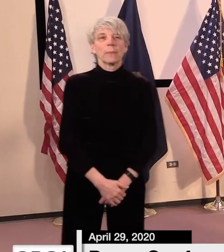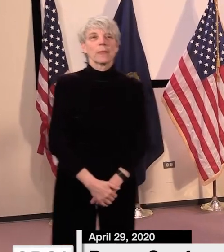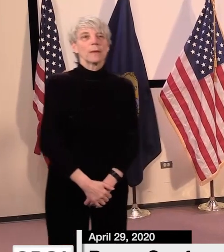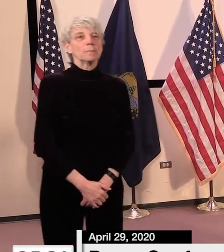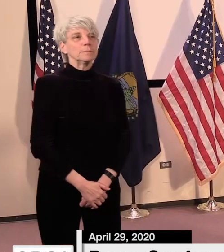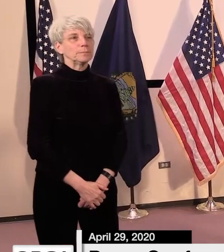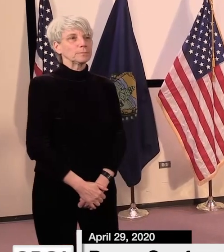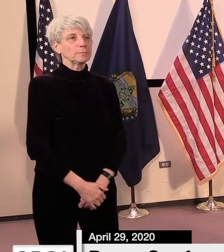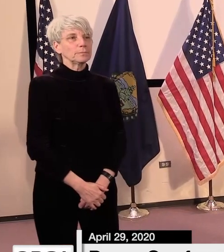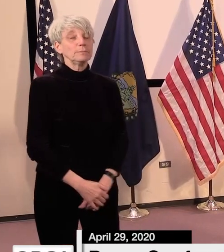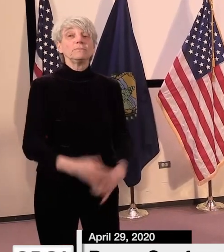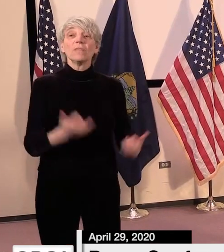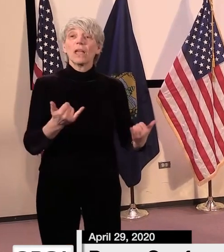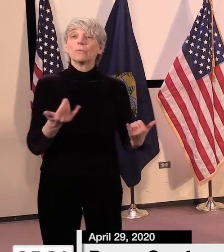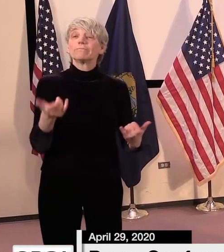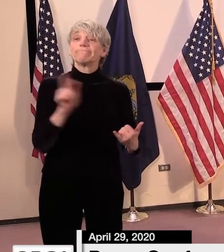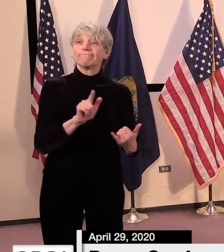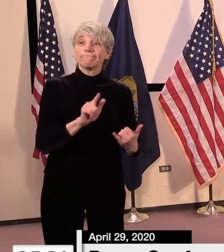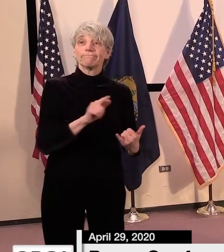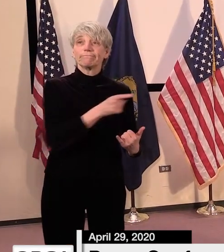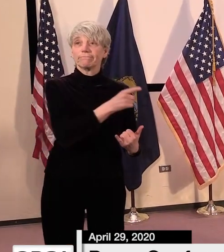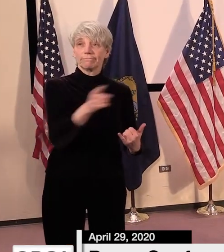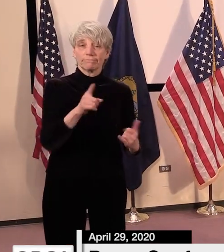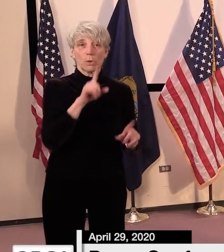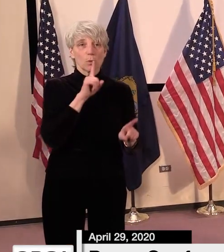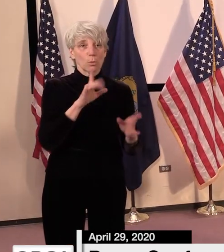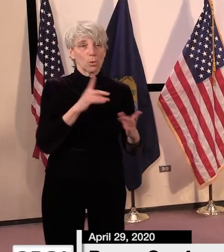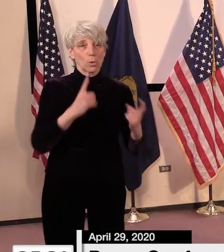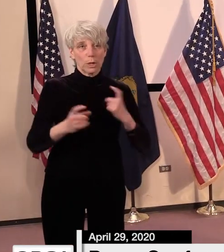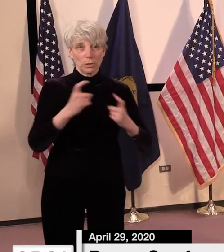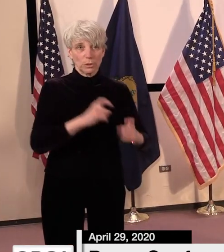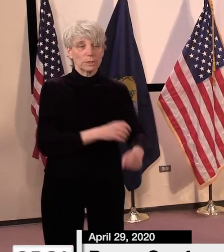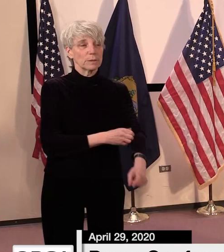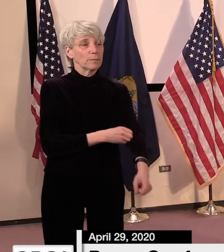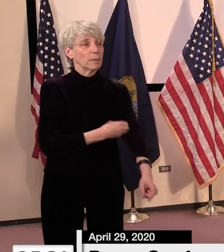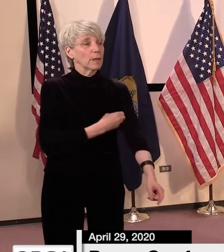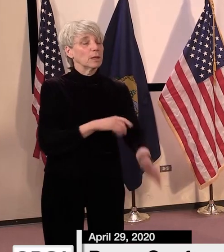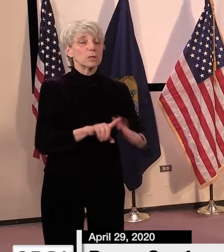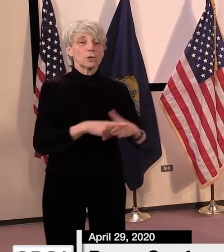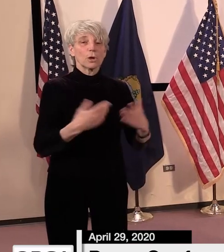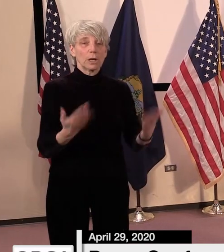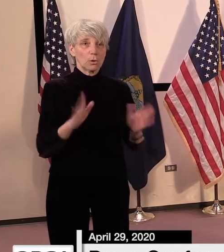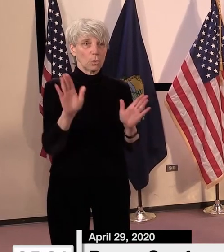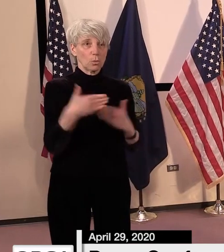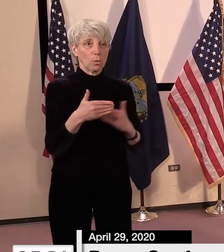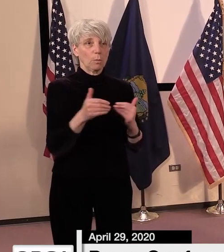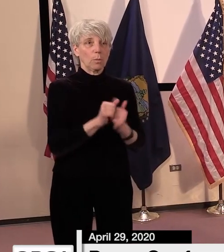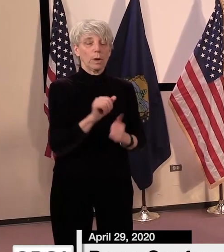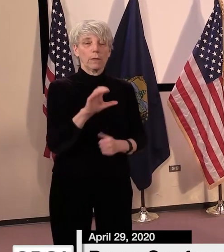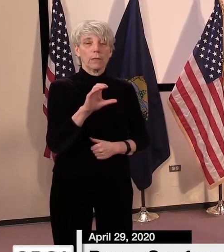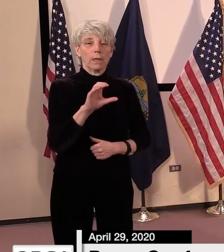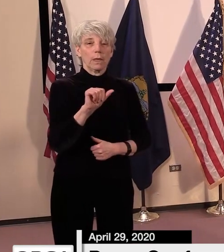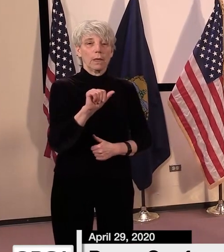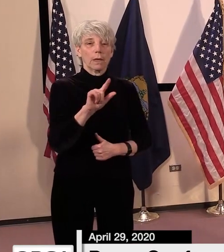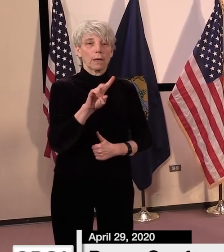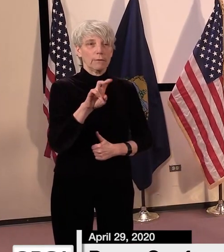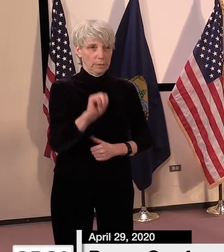At this point, we'll open up for questions. All right, we'll start in the room with Calvin.